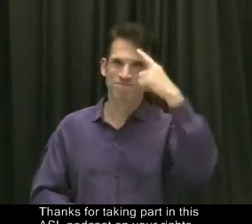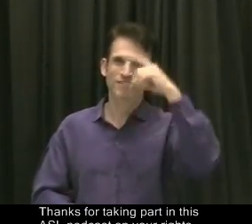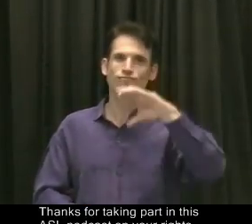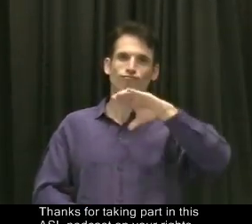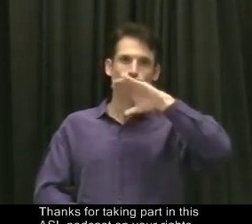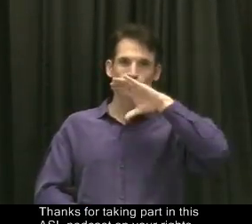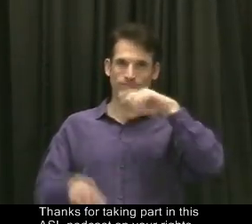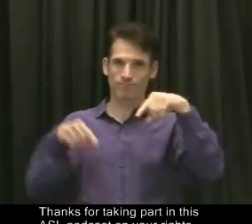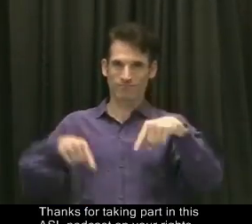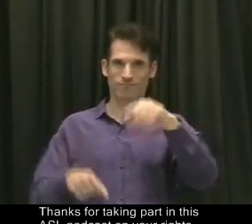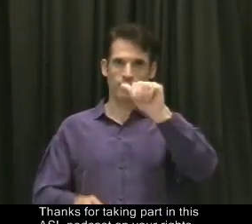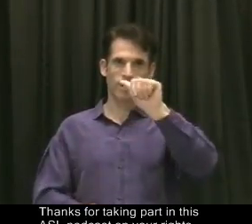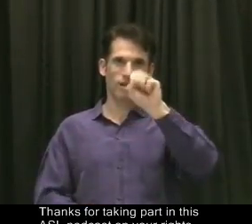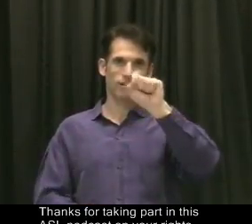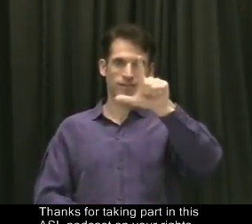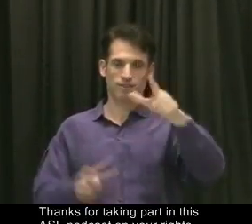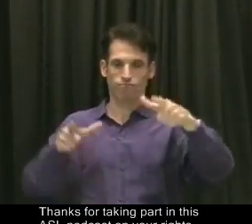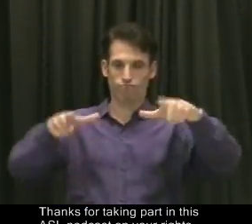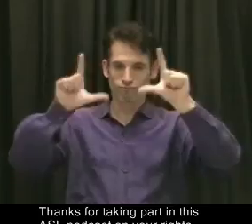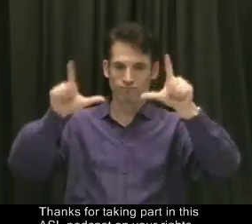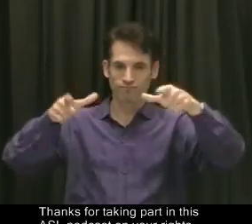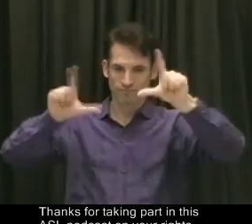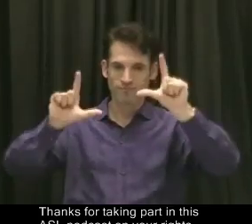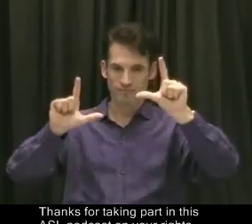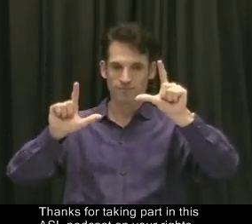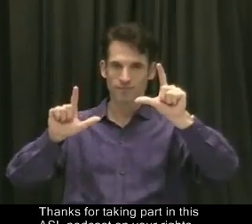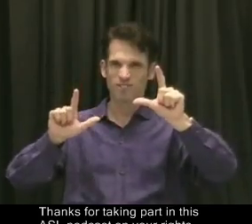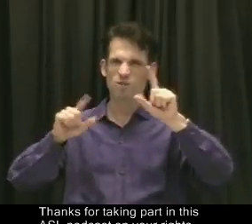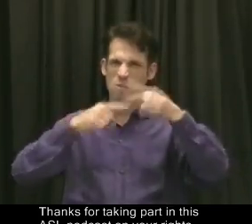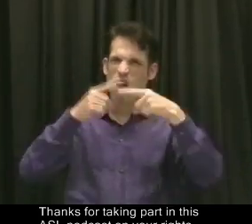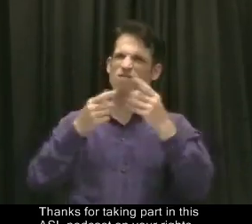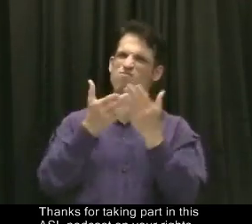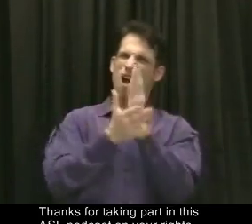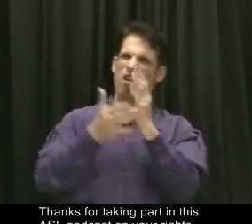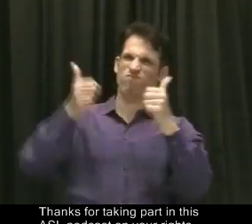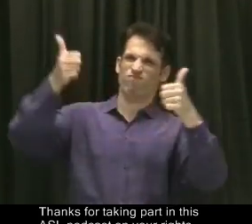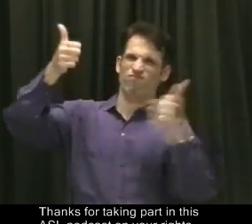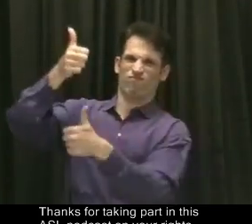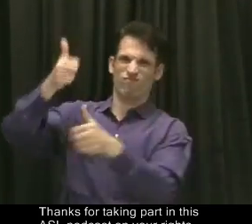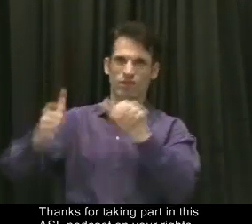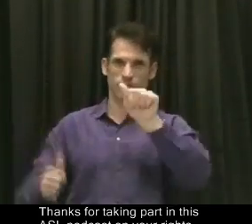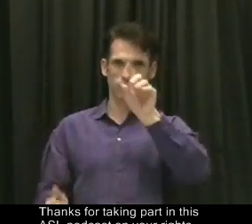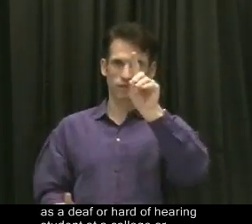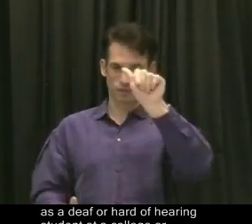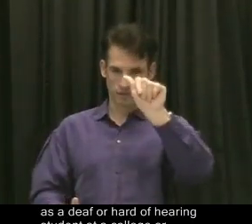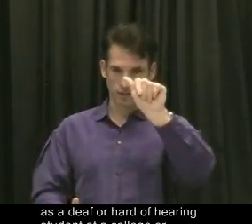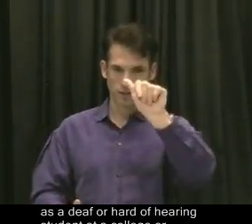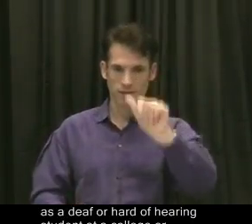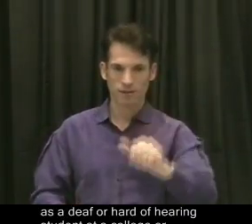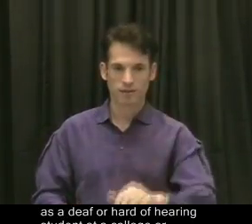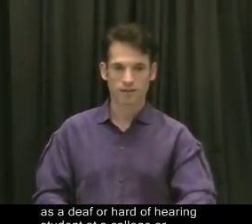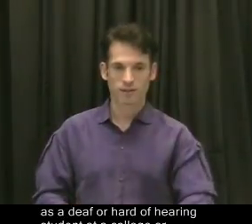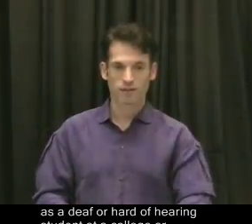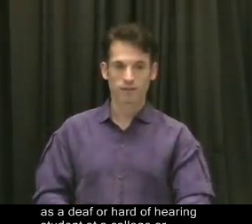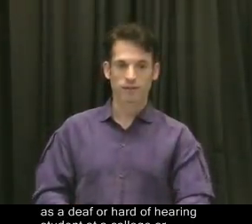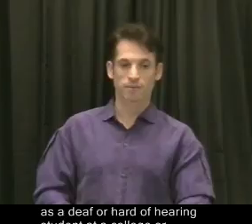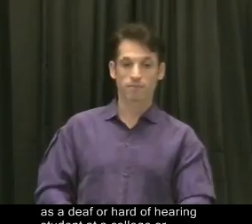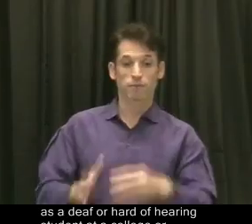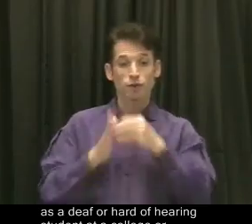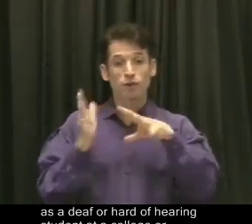Thanks for taking part in this ASL podcast on your rights as a deaf or hard of hearing student at a college